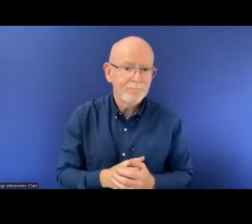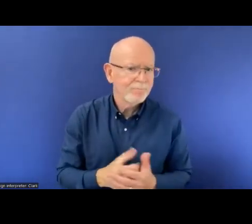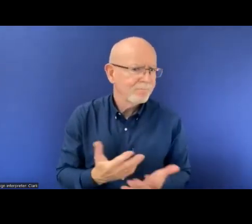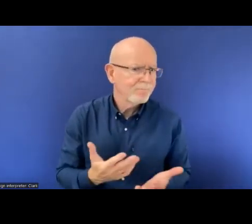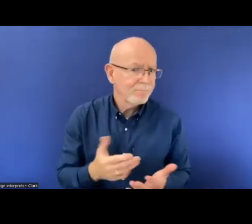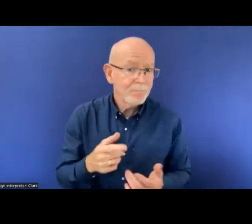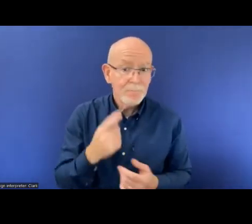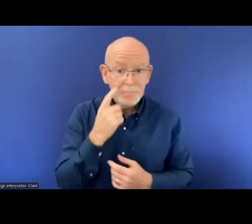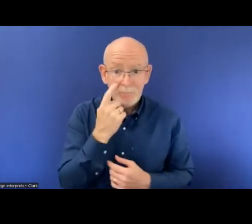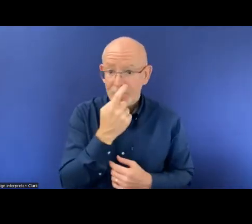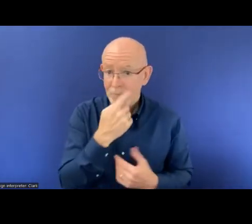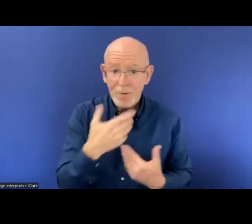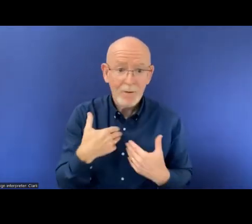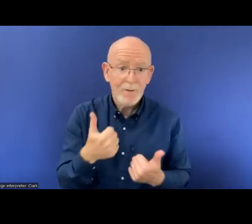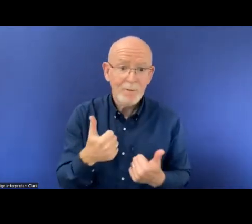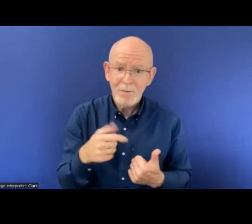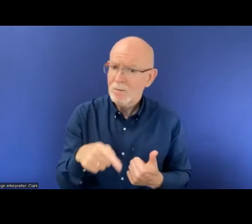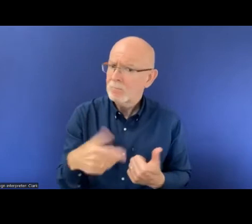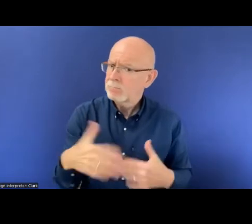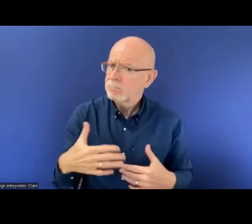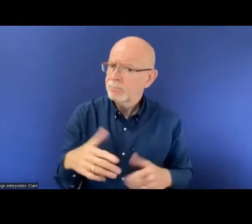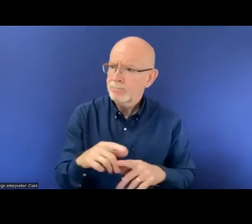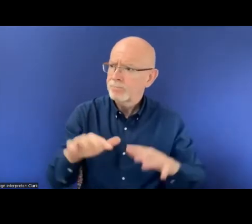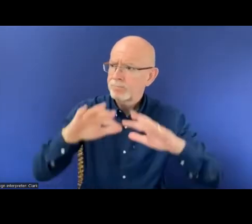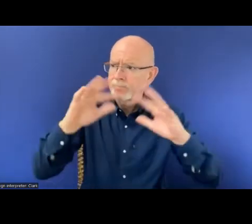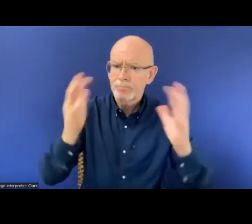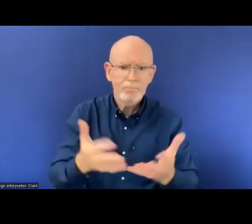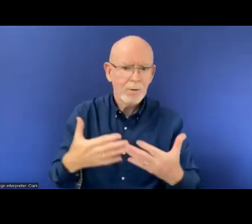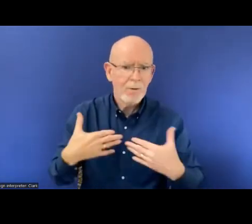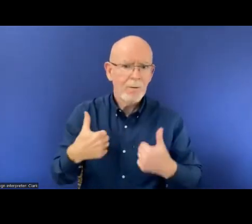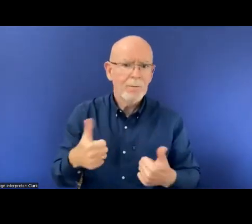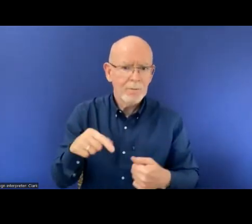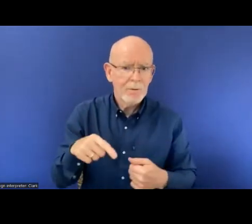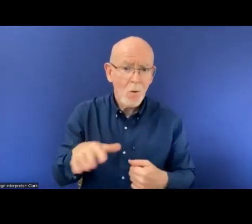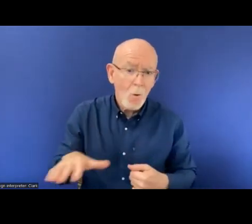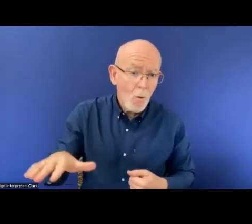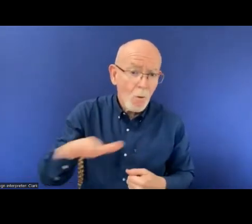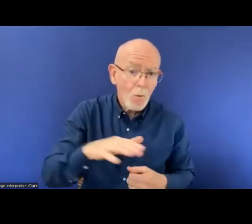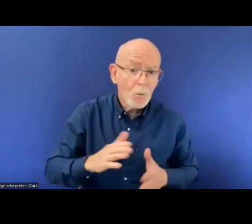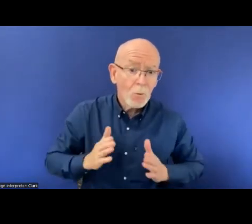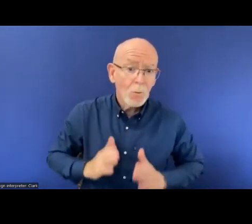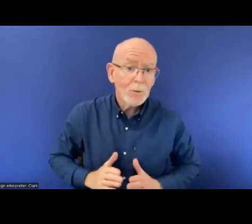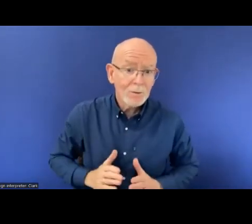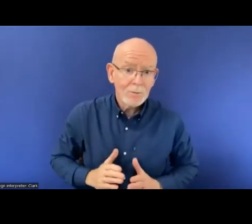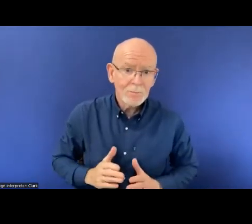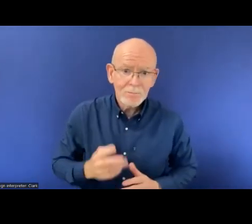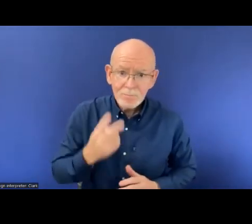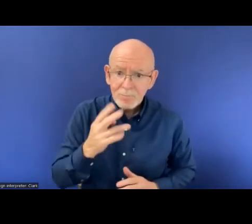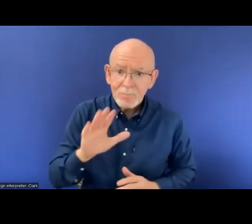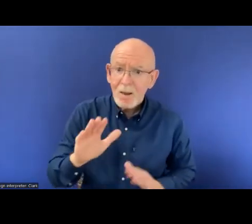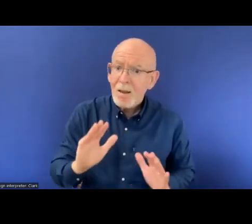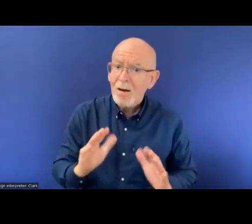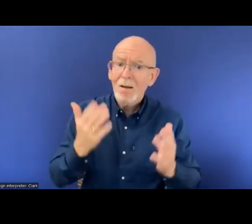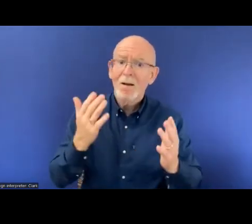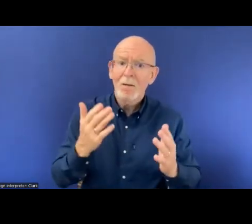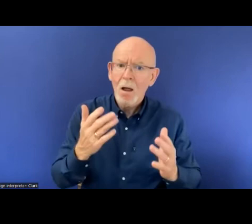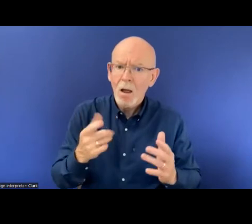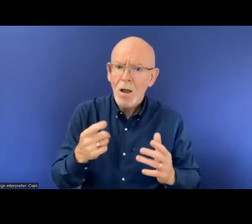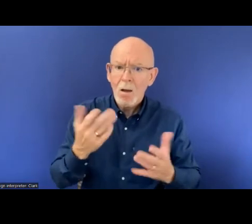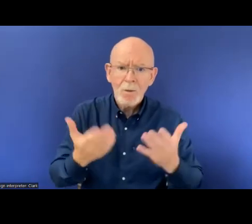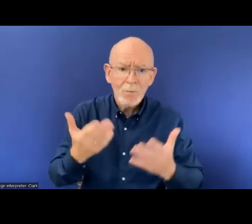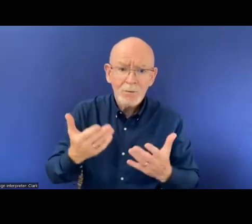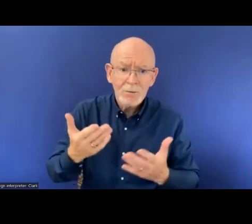that today. And the bottom line is that without inclusive and equitable education, children are at real risk of